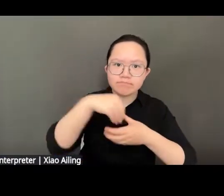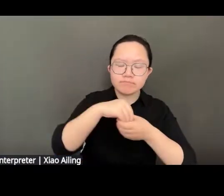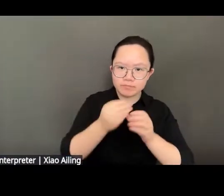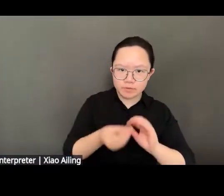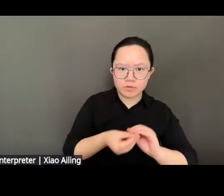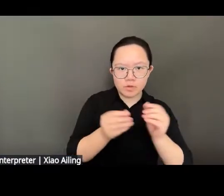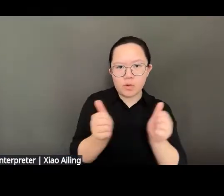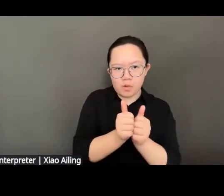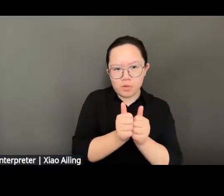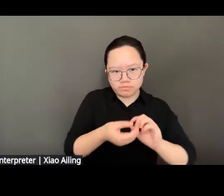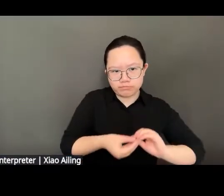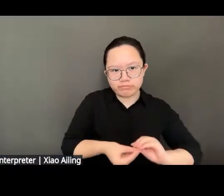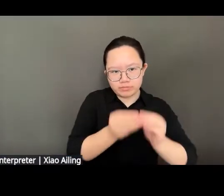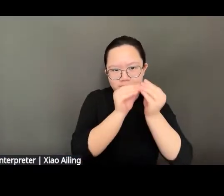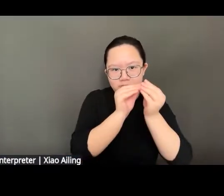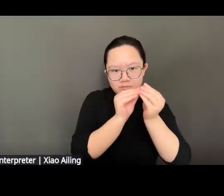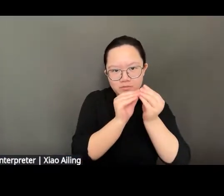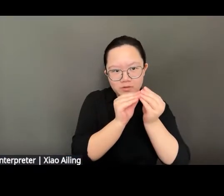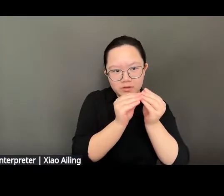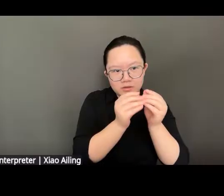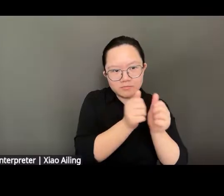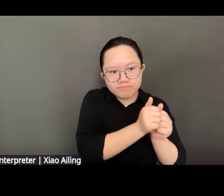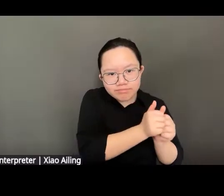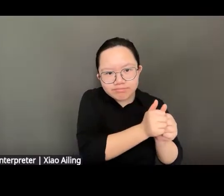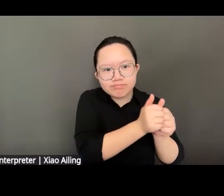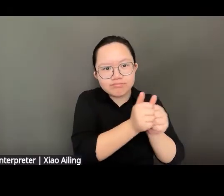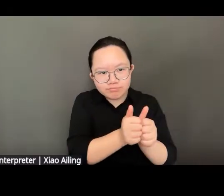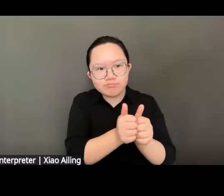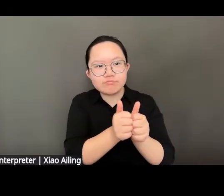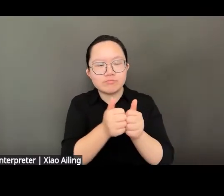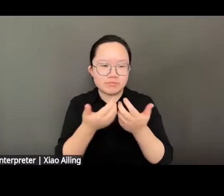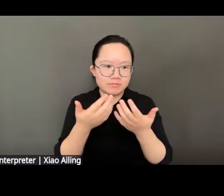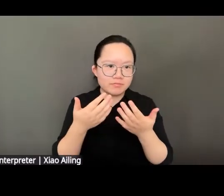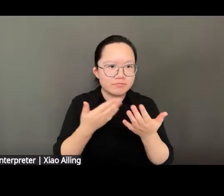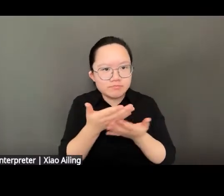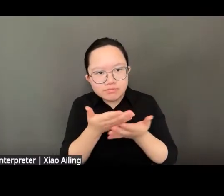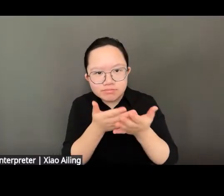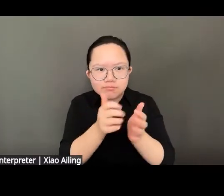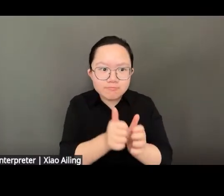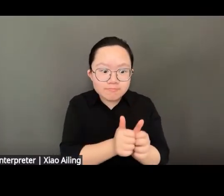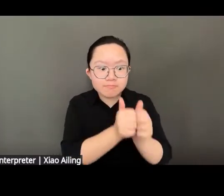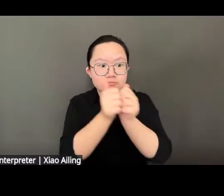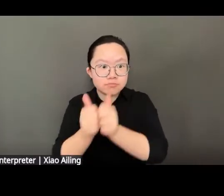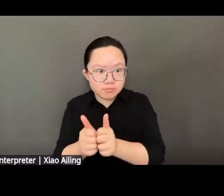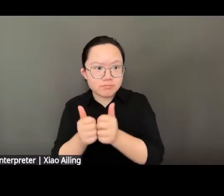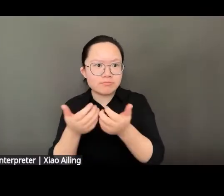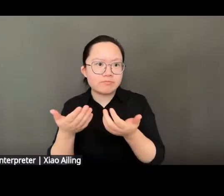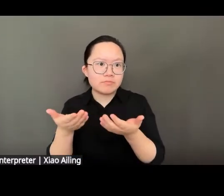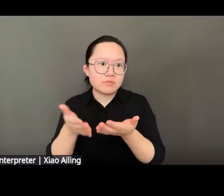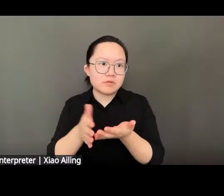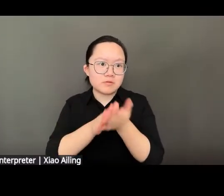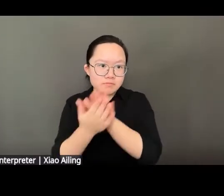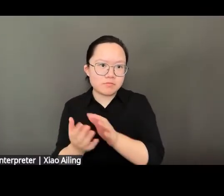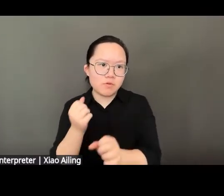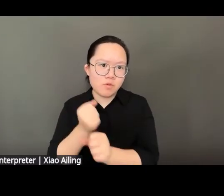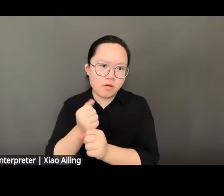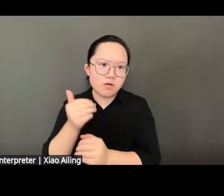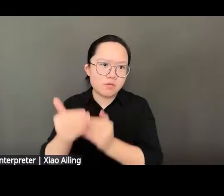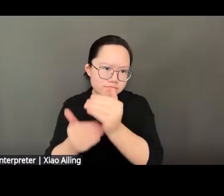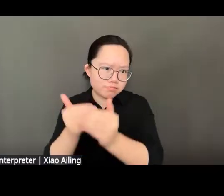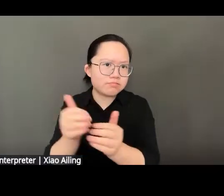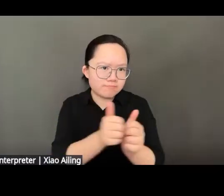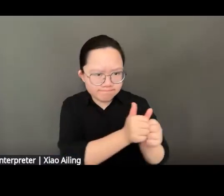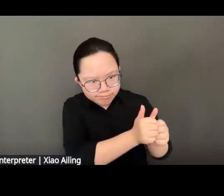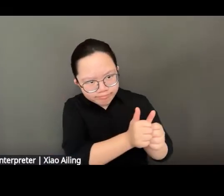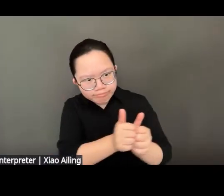to ensure that this happens. But there are also other aspects within this, such as